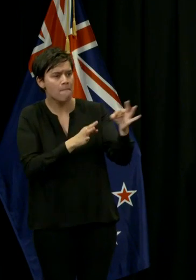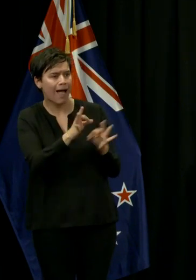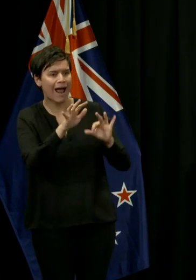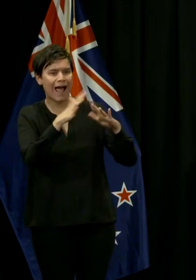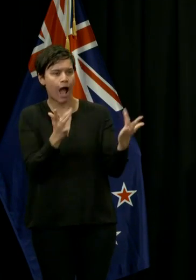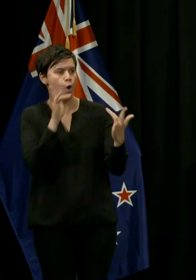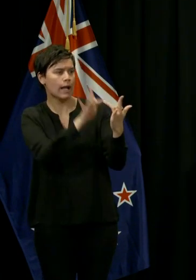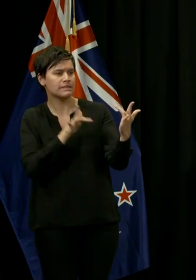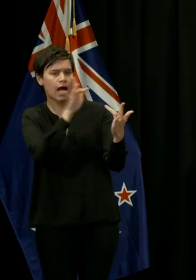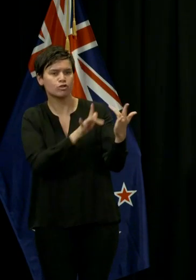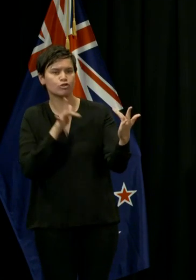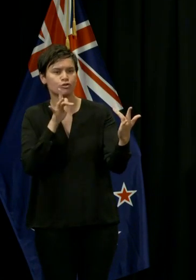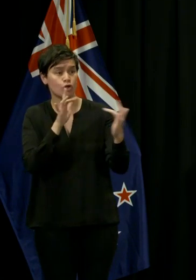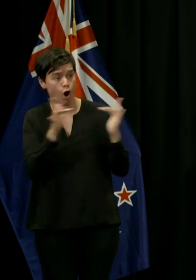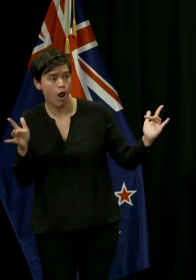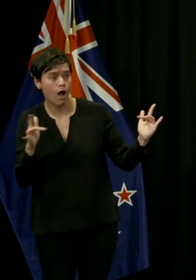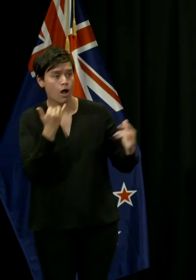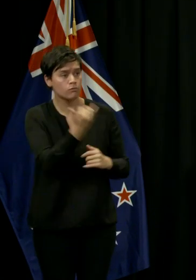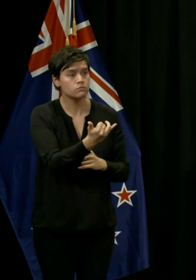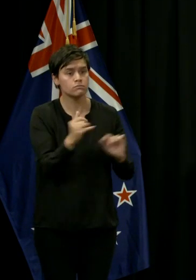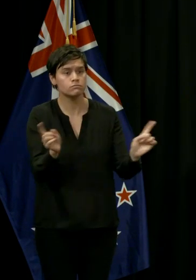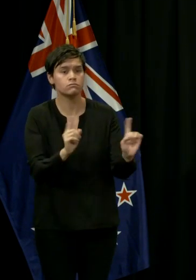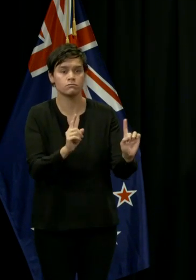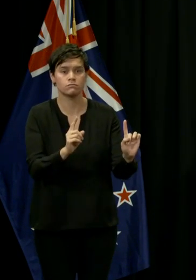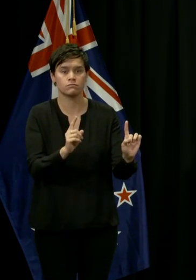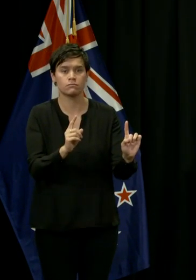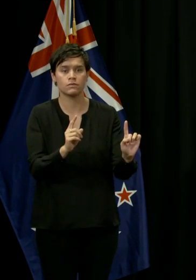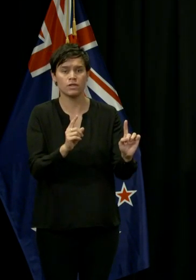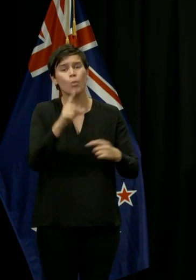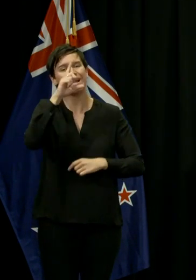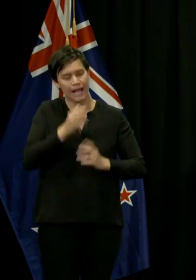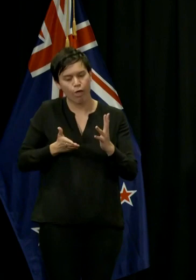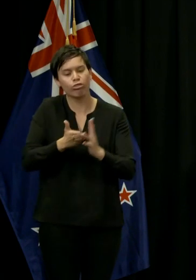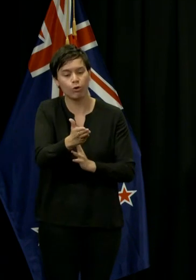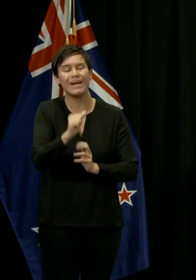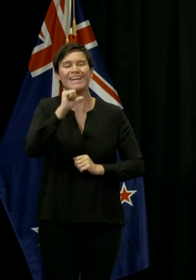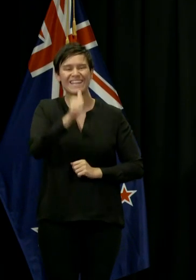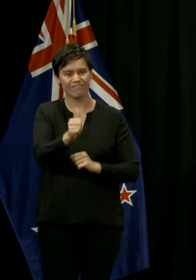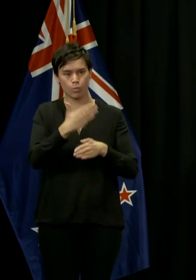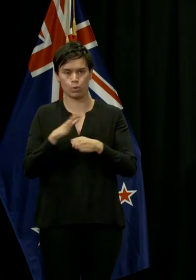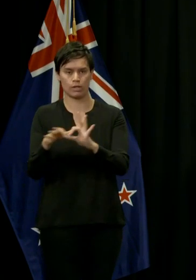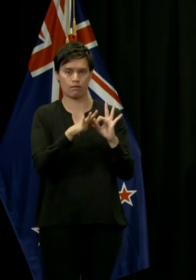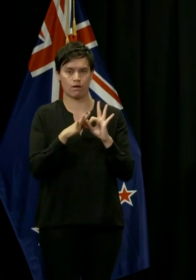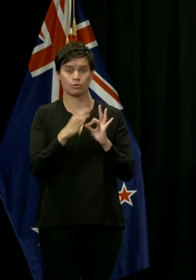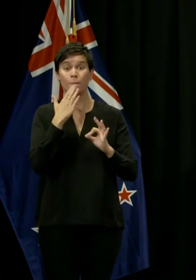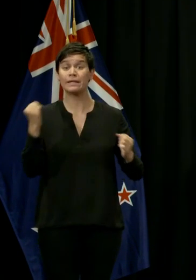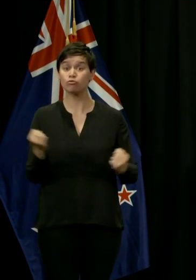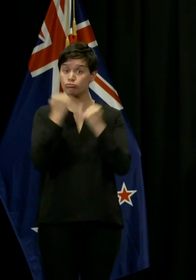through this together, but only if we stick together. So please be strong and be